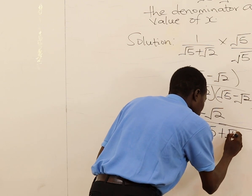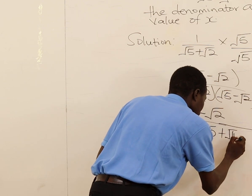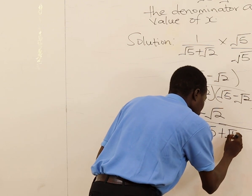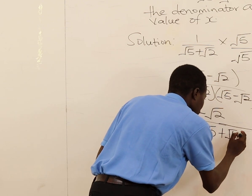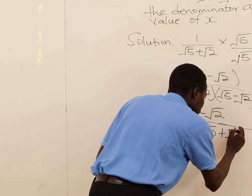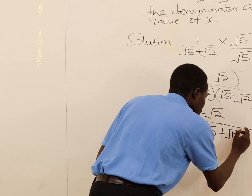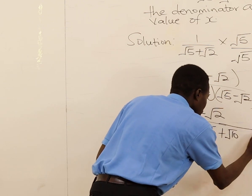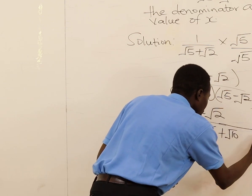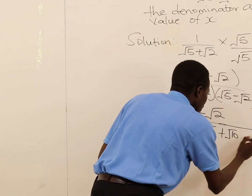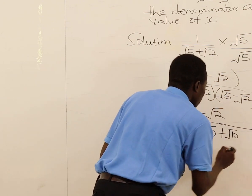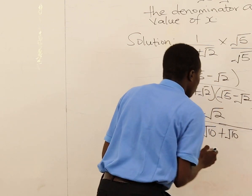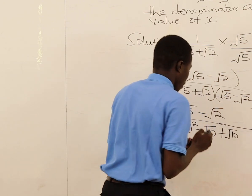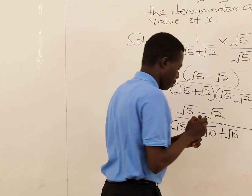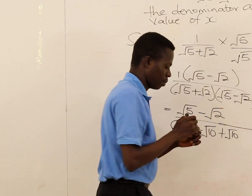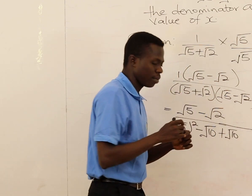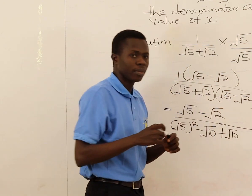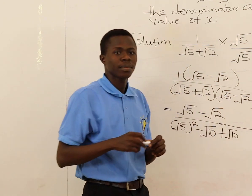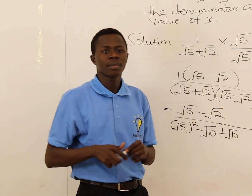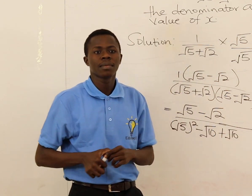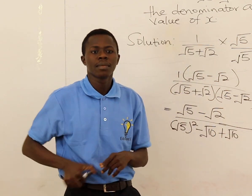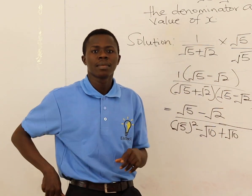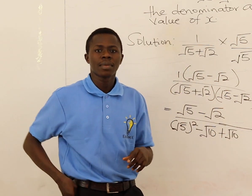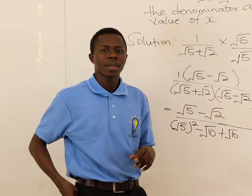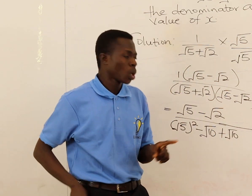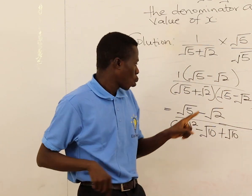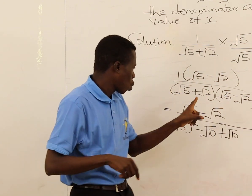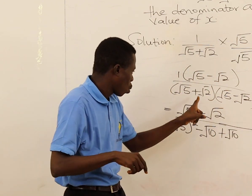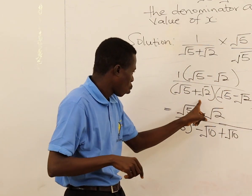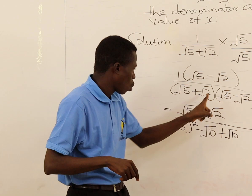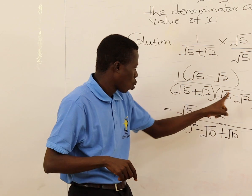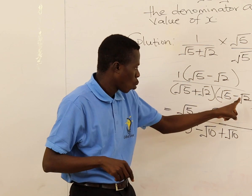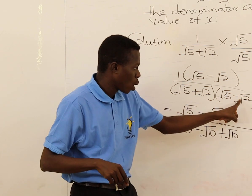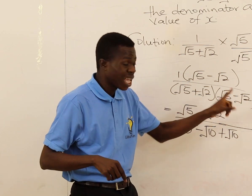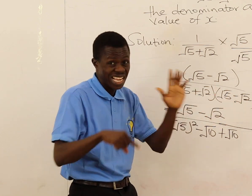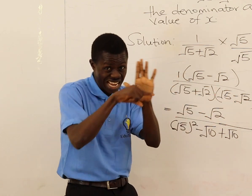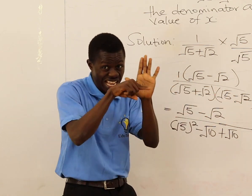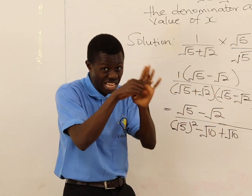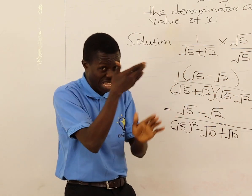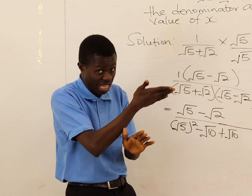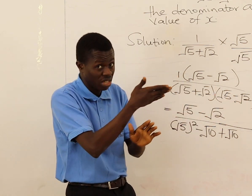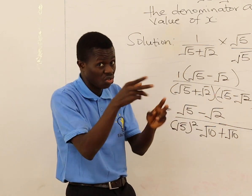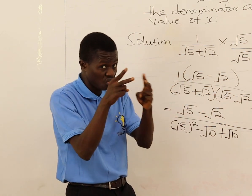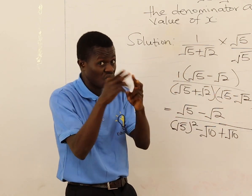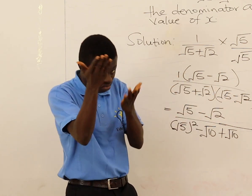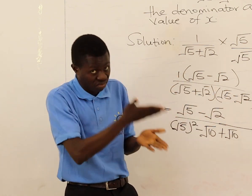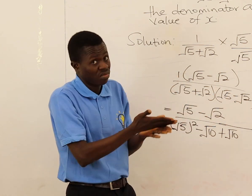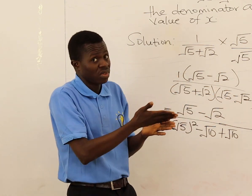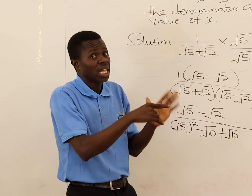Now we are going to also multiply square root of 2 minus square root of 2. And then we are going to have minus square root